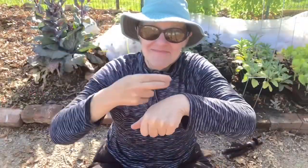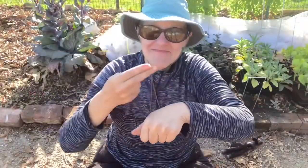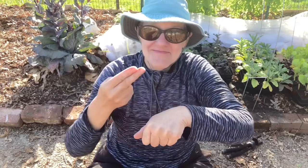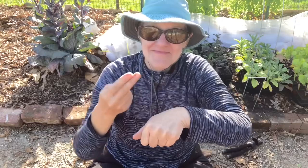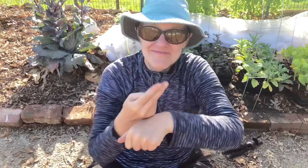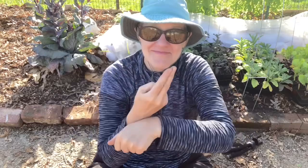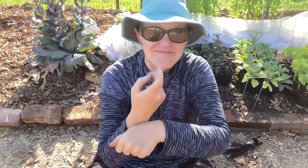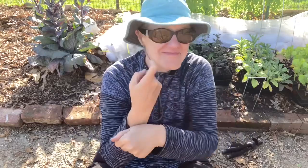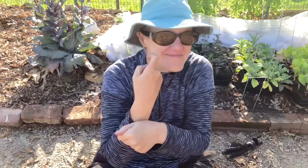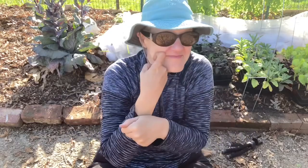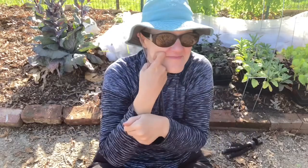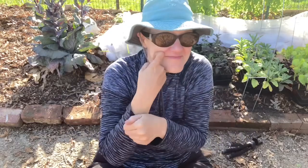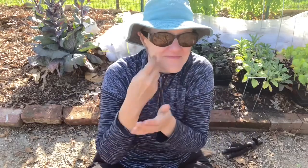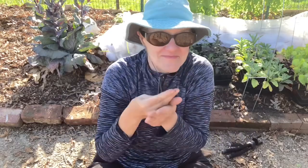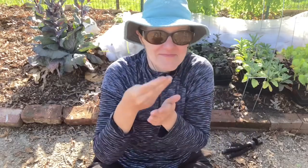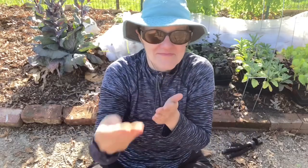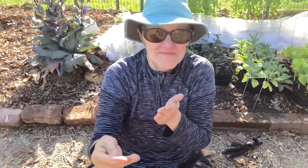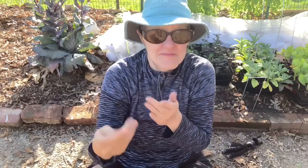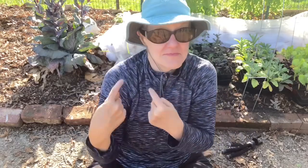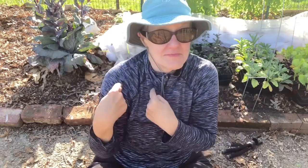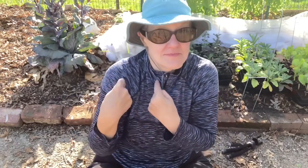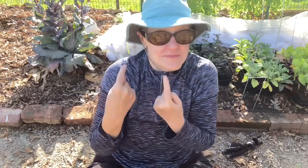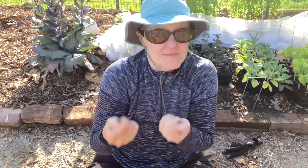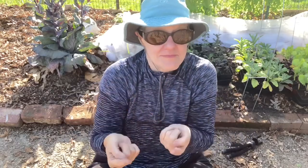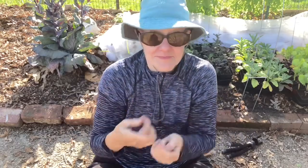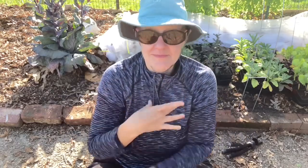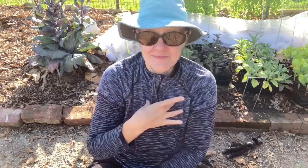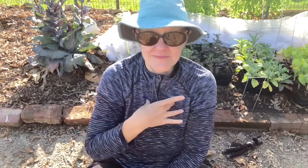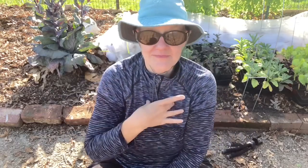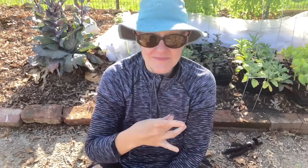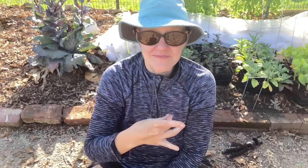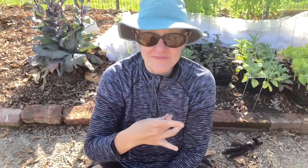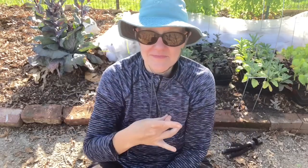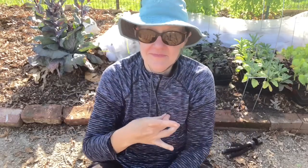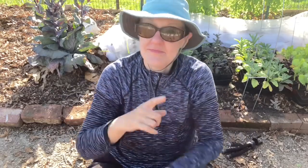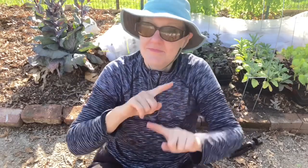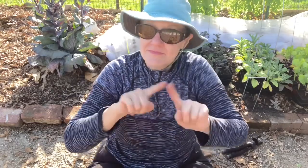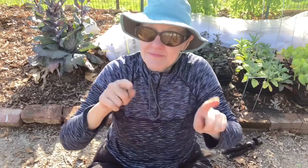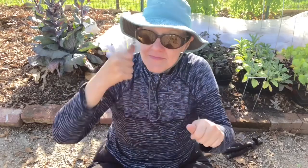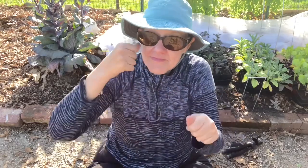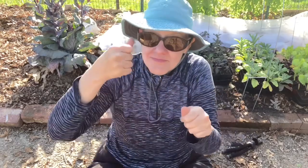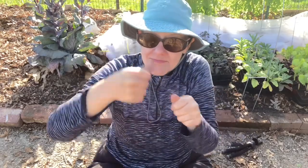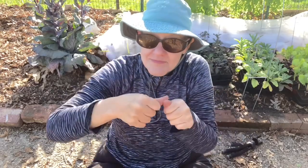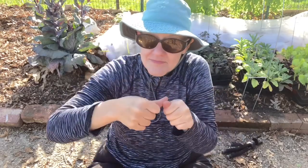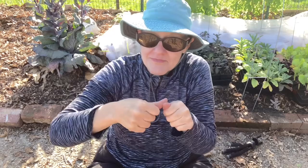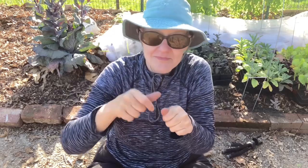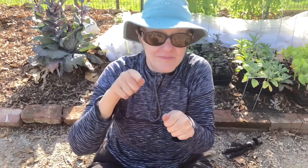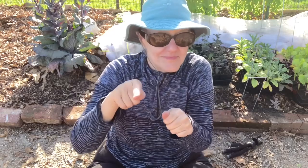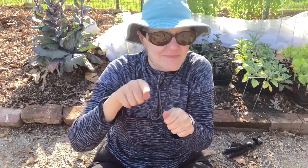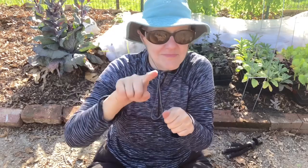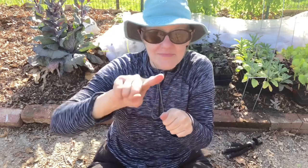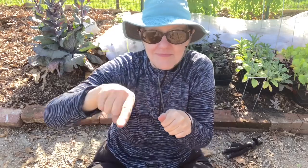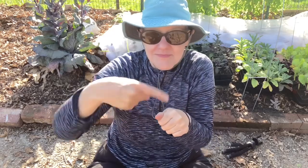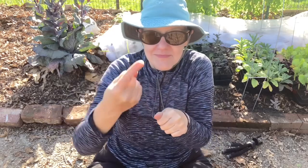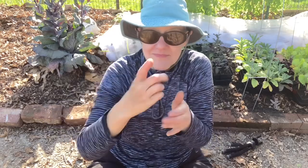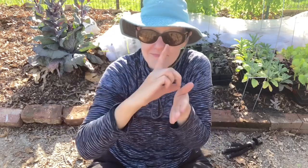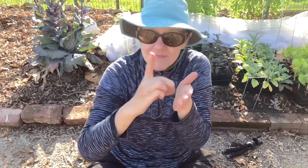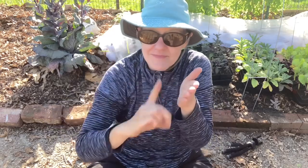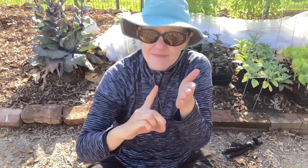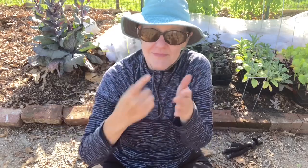Now this is my first time using the super hoops. I've just bought them and so far I like them. But you need to remember these are